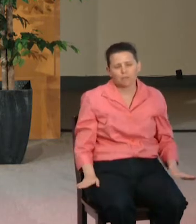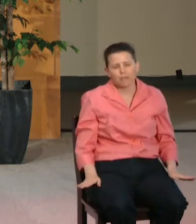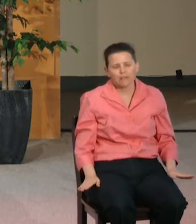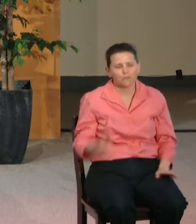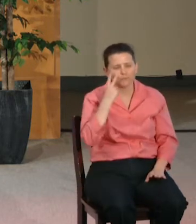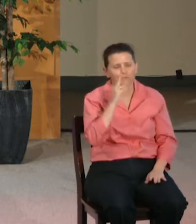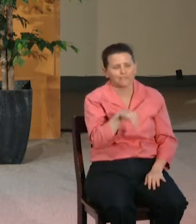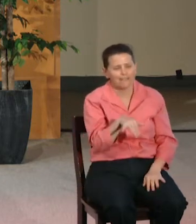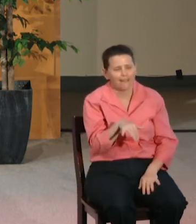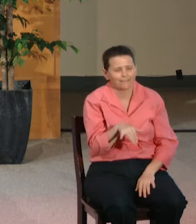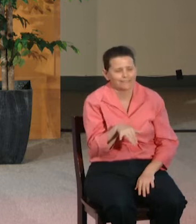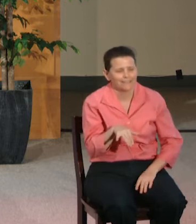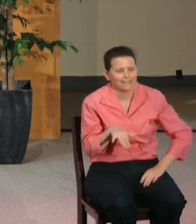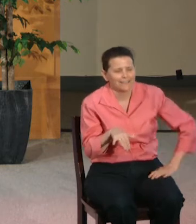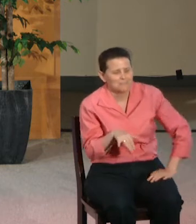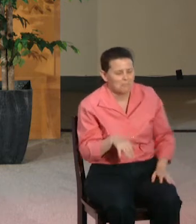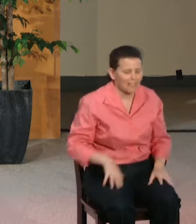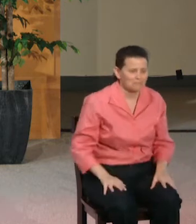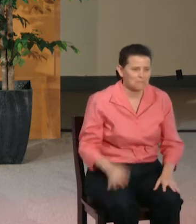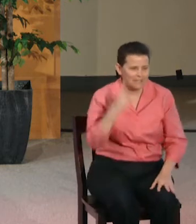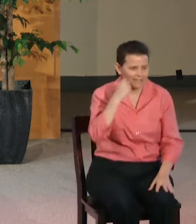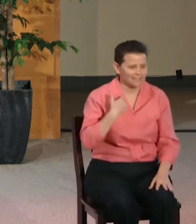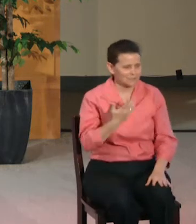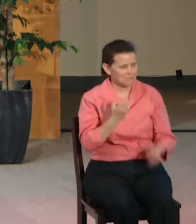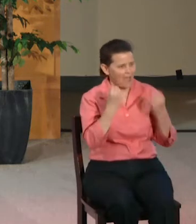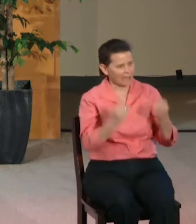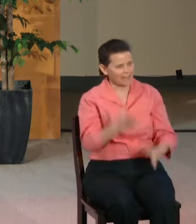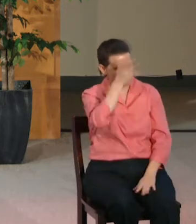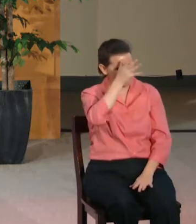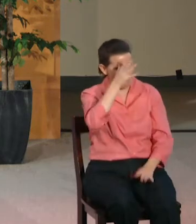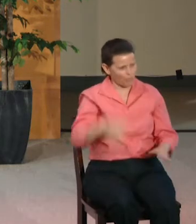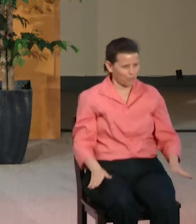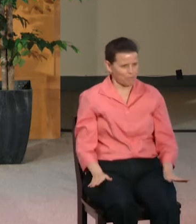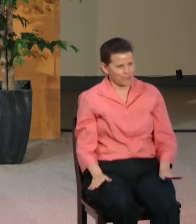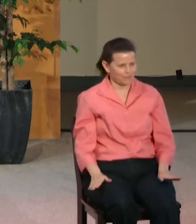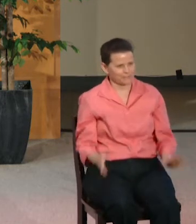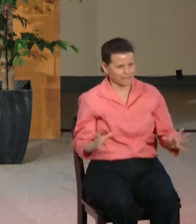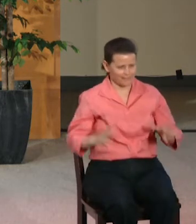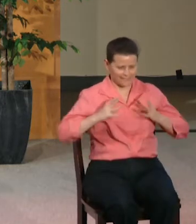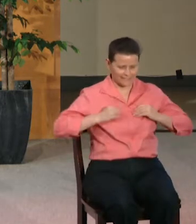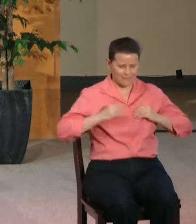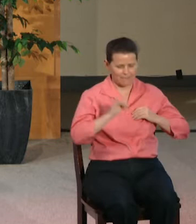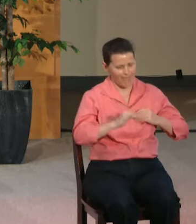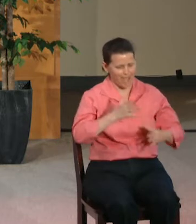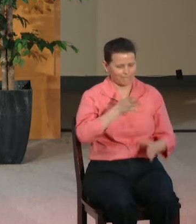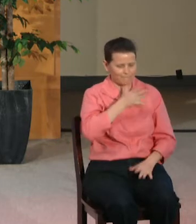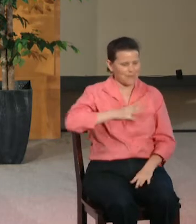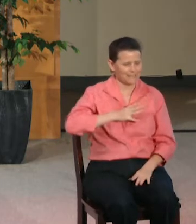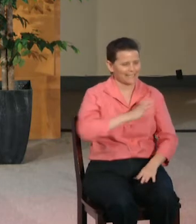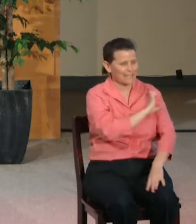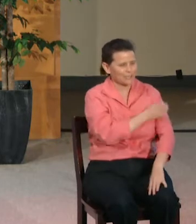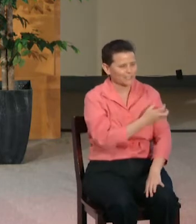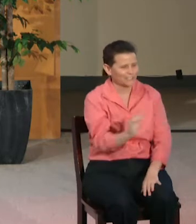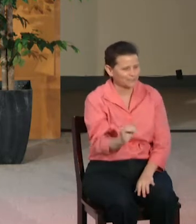maternal roles in their relationships and everything. And it's a perfect demonstration of that principle. So the next two scriptures